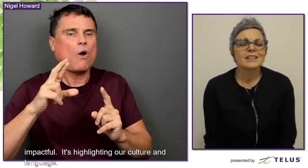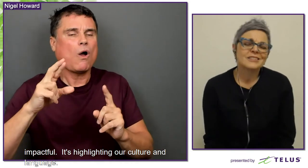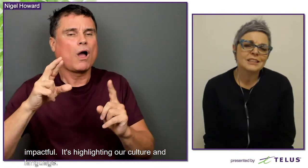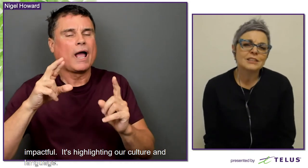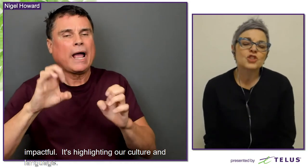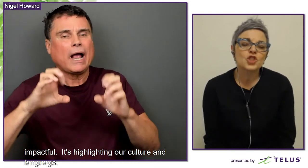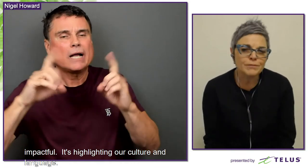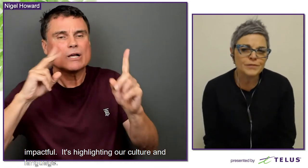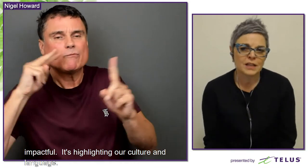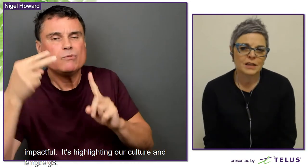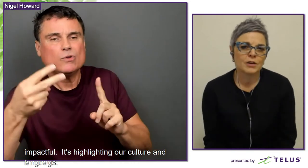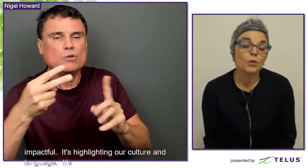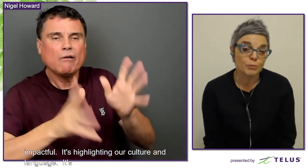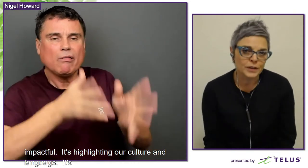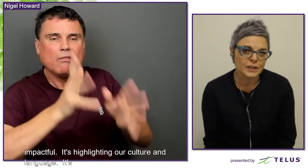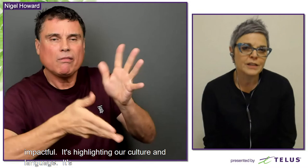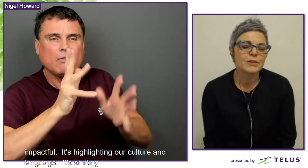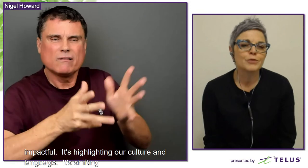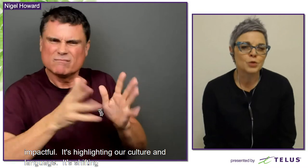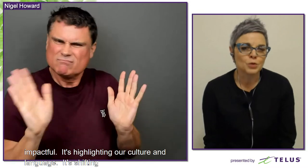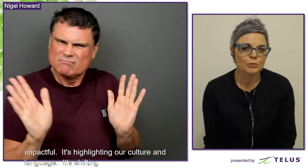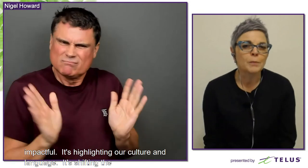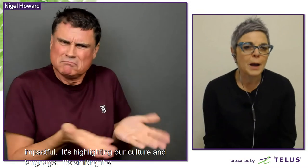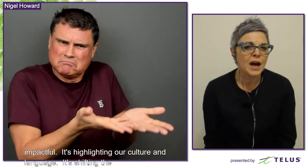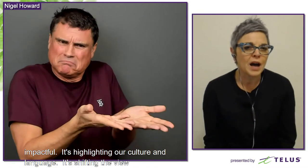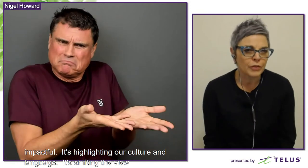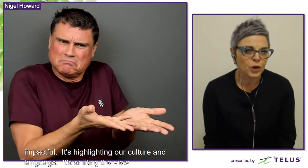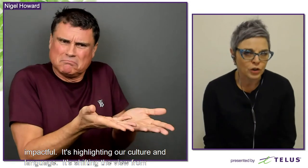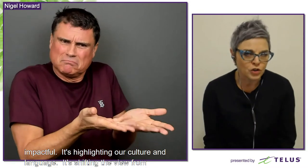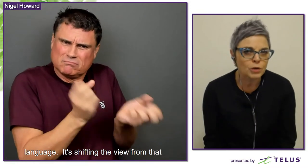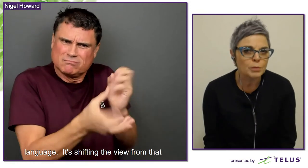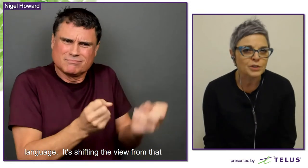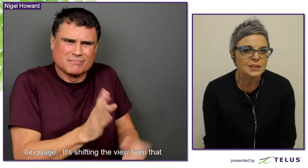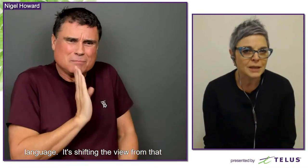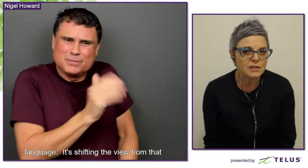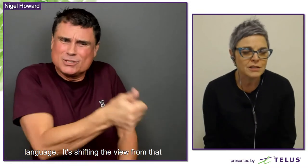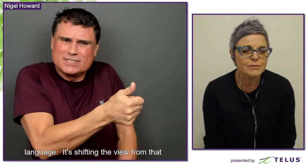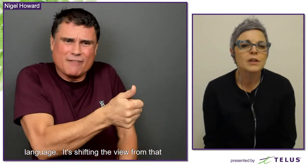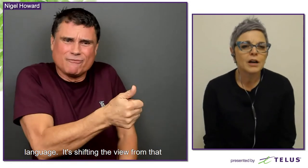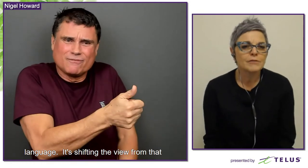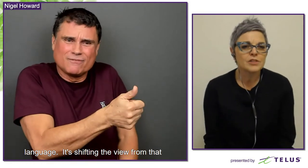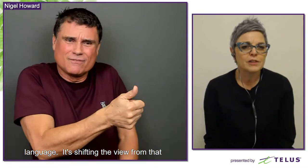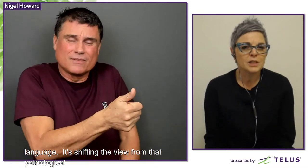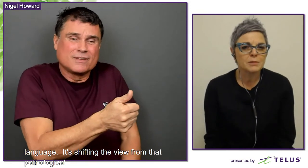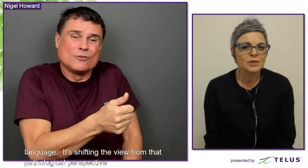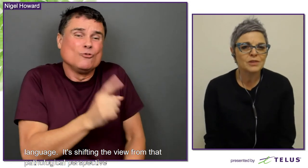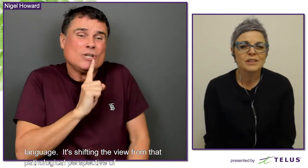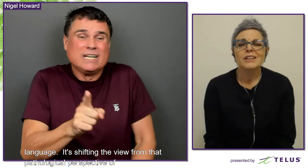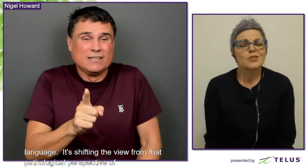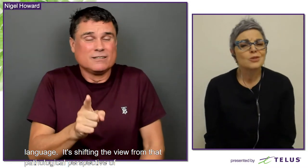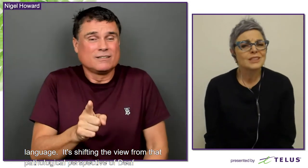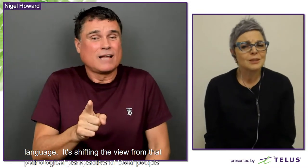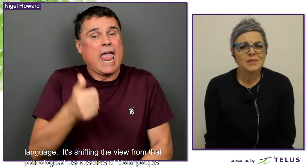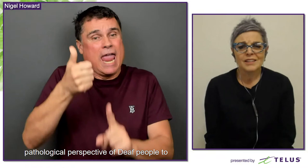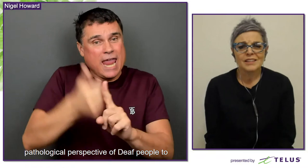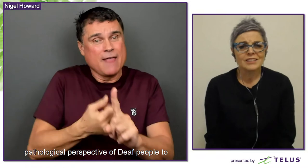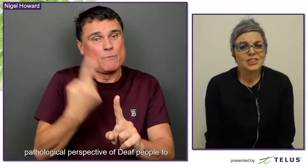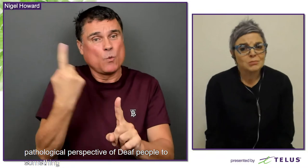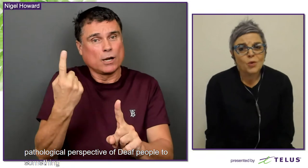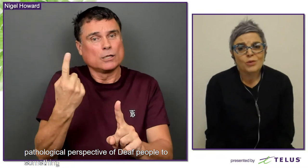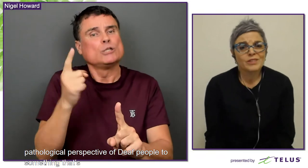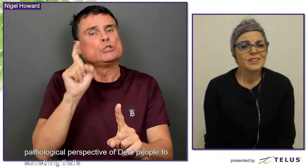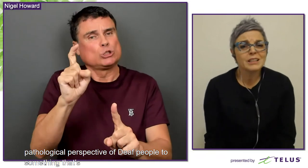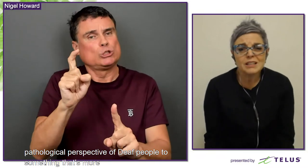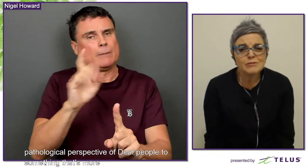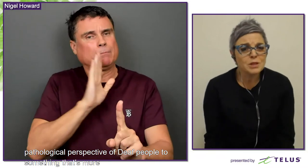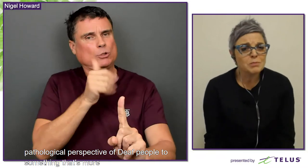that it's shifting, hopefully, the view from that pathological perspective of deaf people to something that is